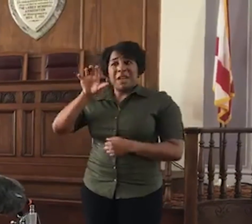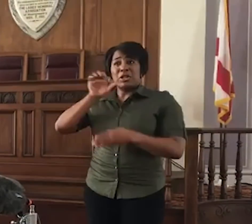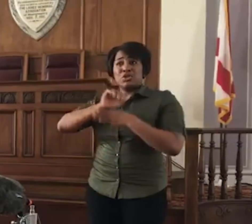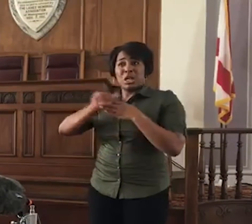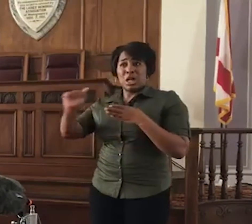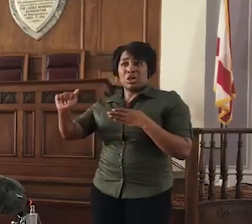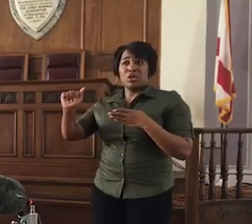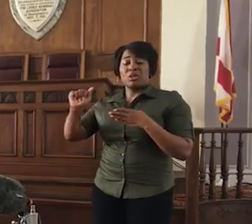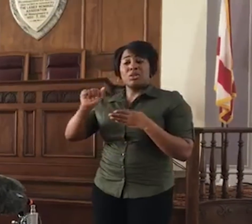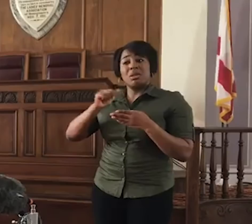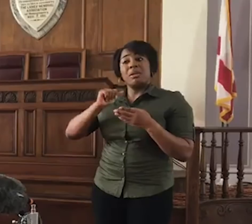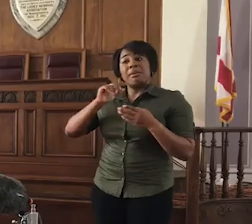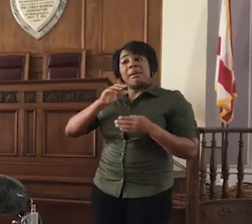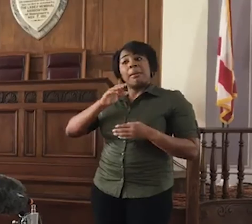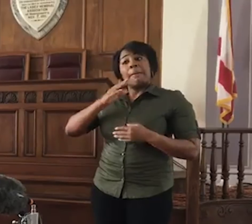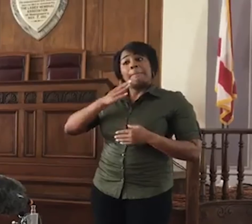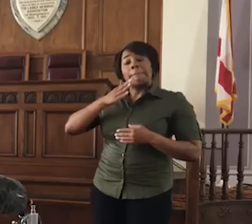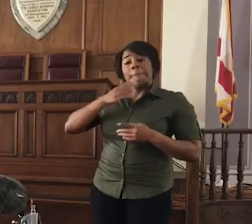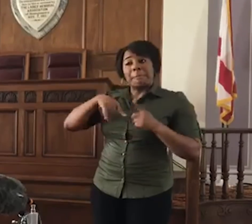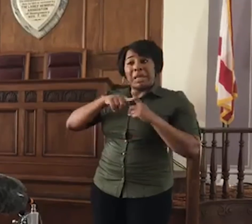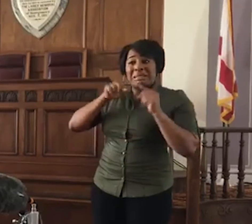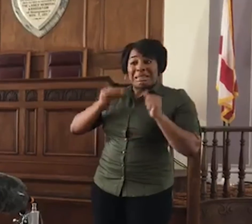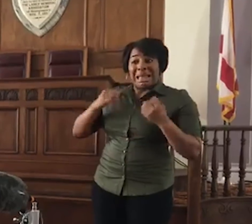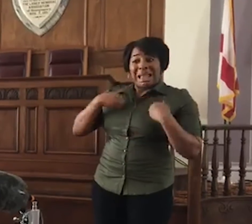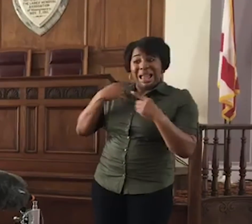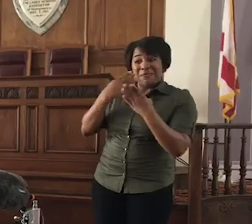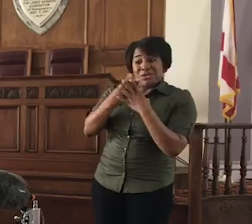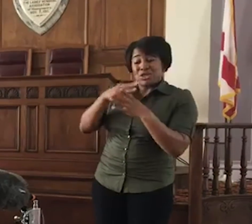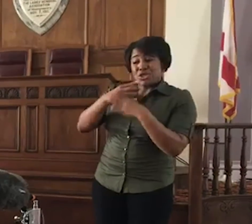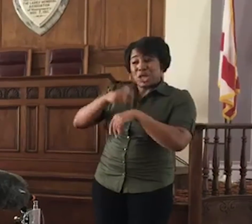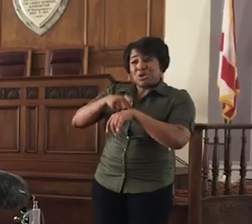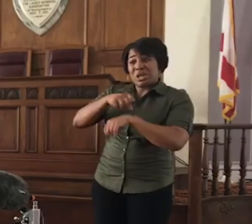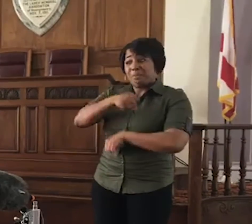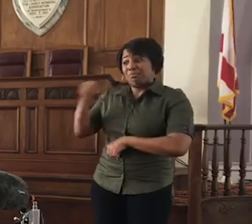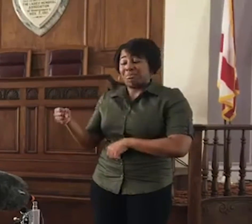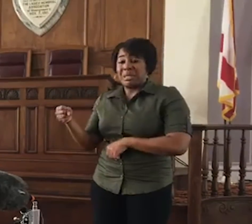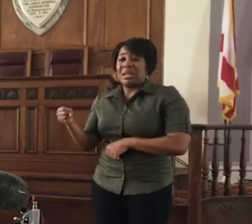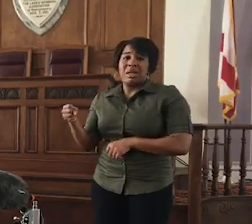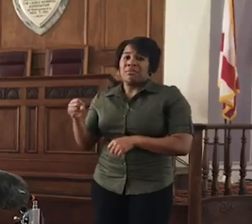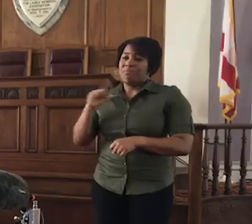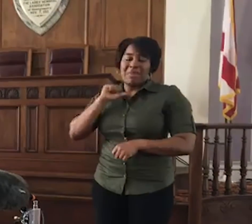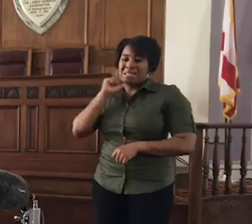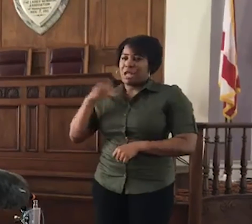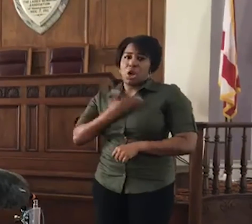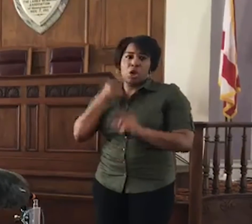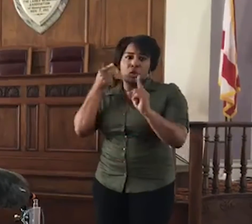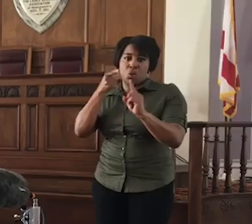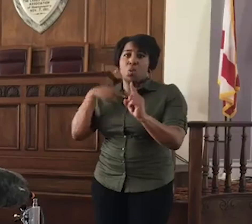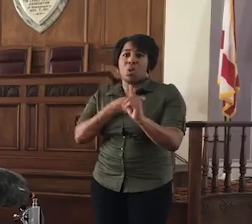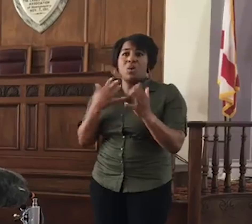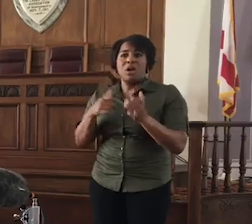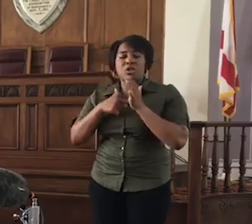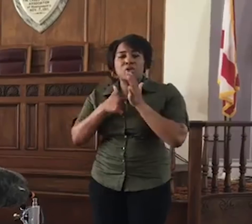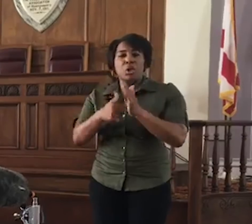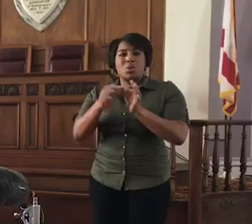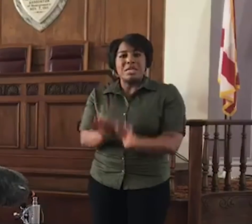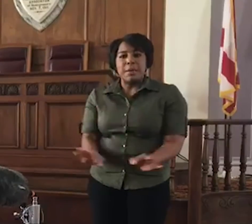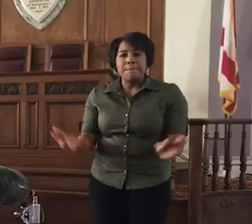$500 and/or jail time, but that's not the goal. The goal is to demonstrate the importance, the